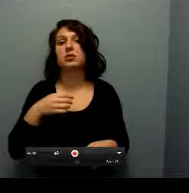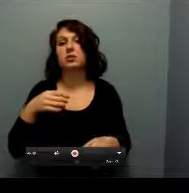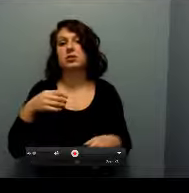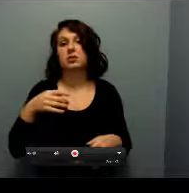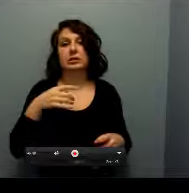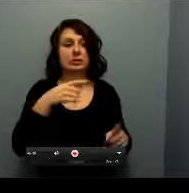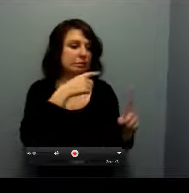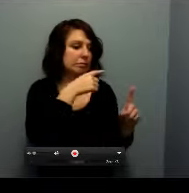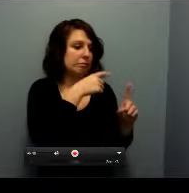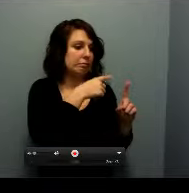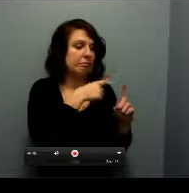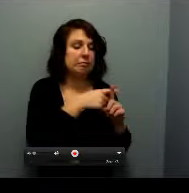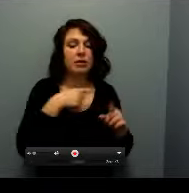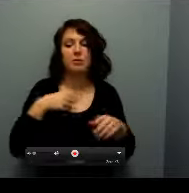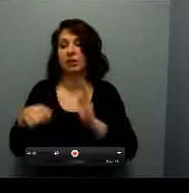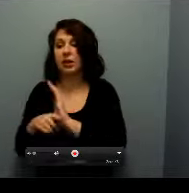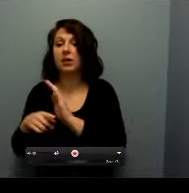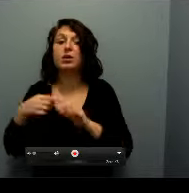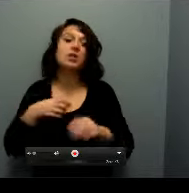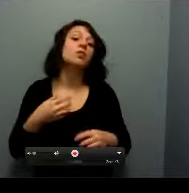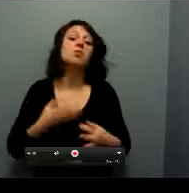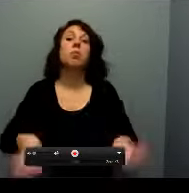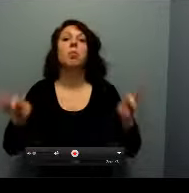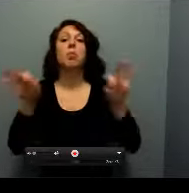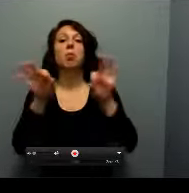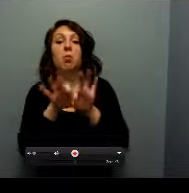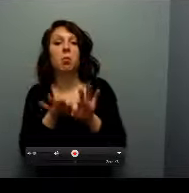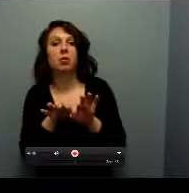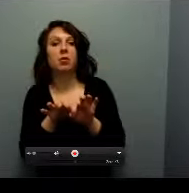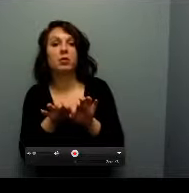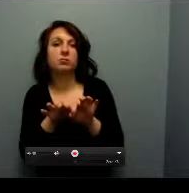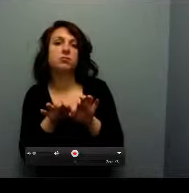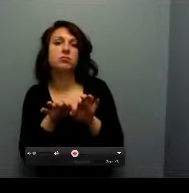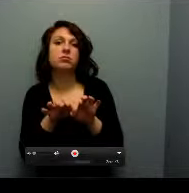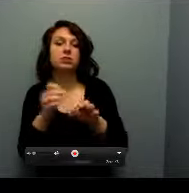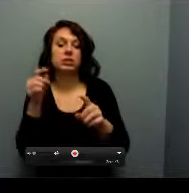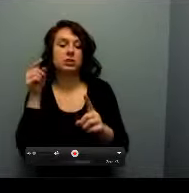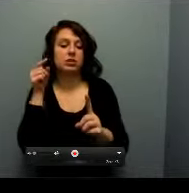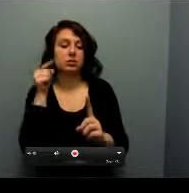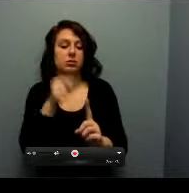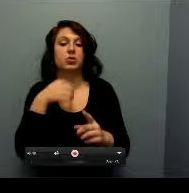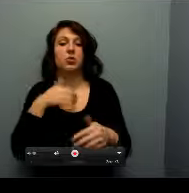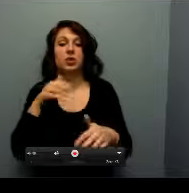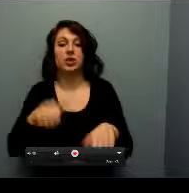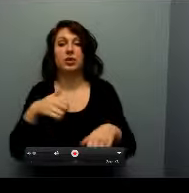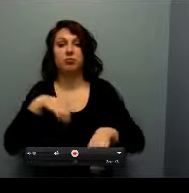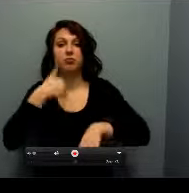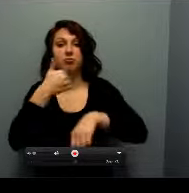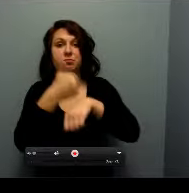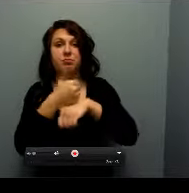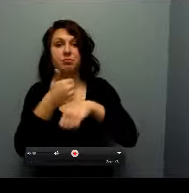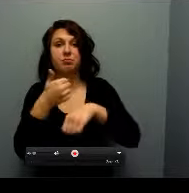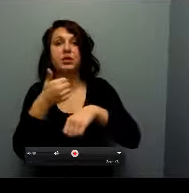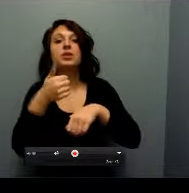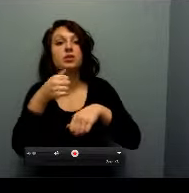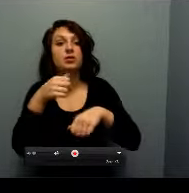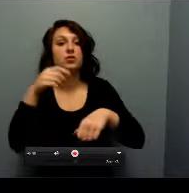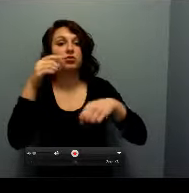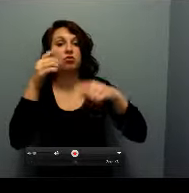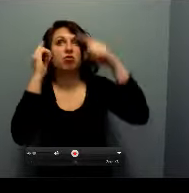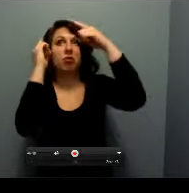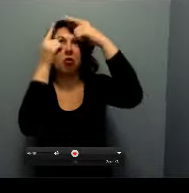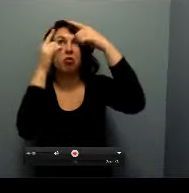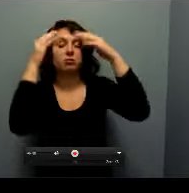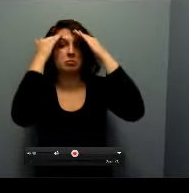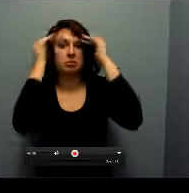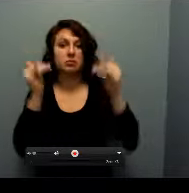And the key part of this is to establish goals and expectations and develop plans for the next